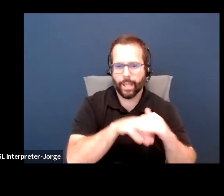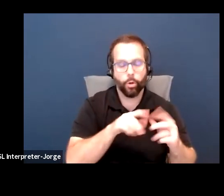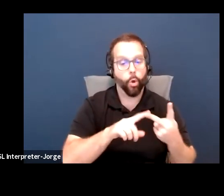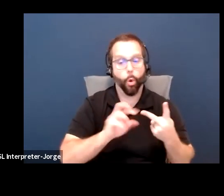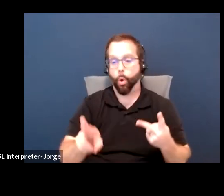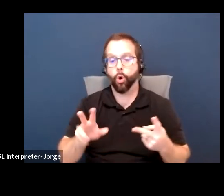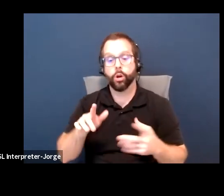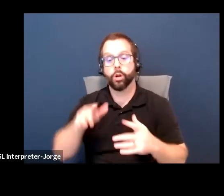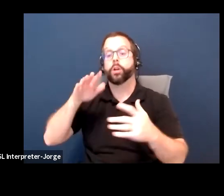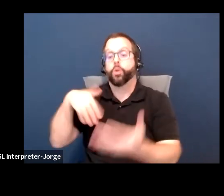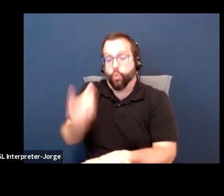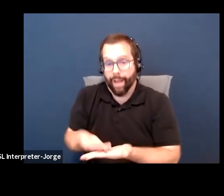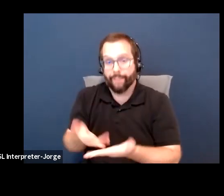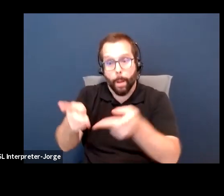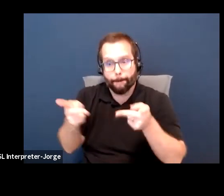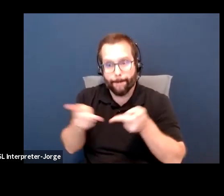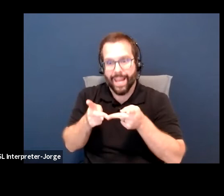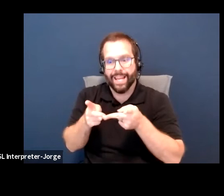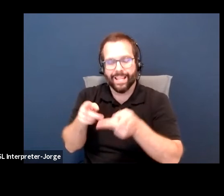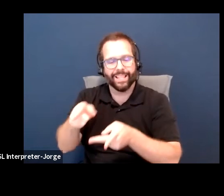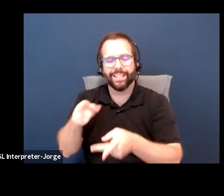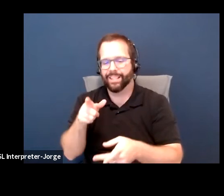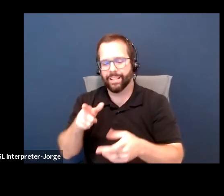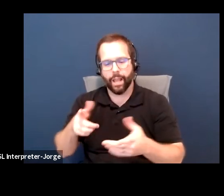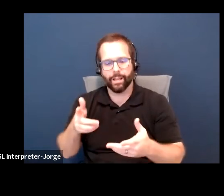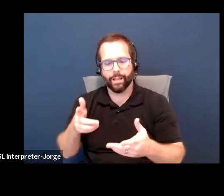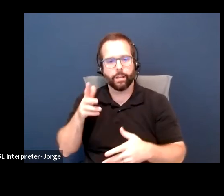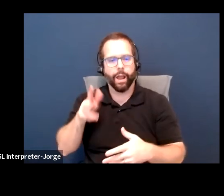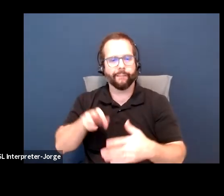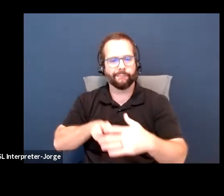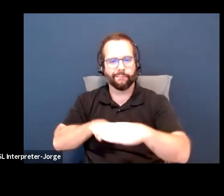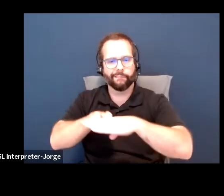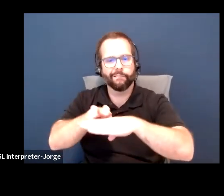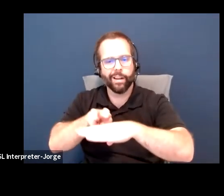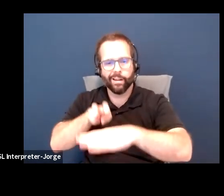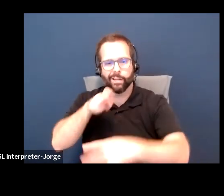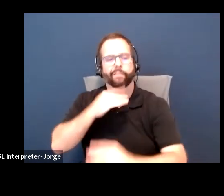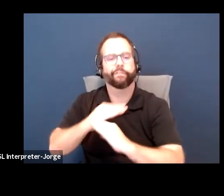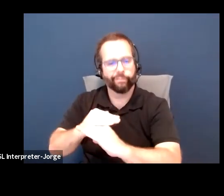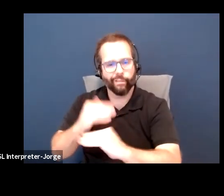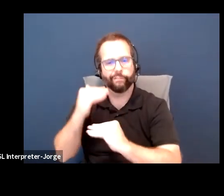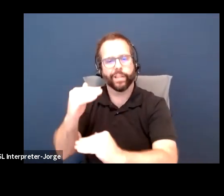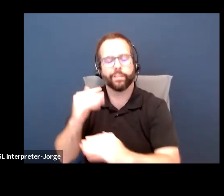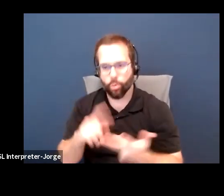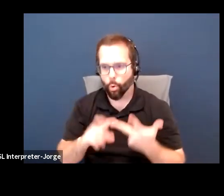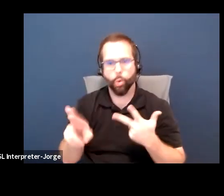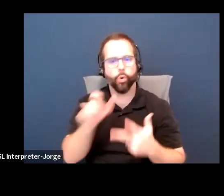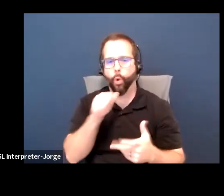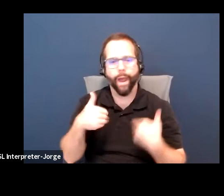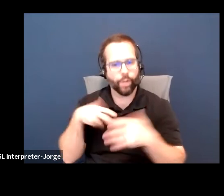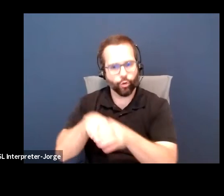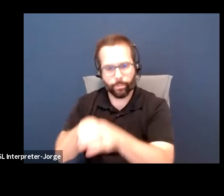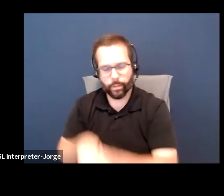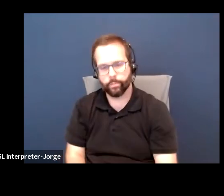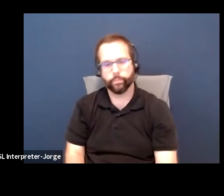physically inaccessible or a lack of transportation. Hopefully y'all saw a report that recently came out from